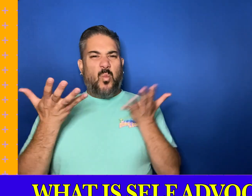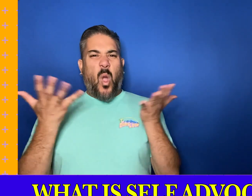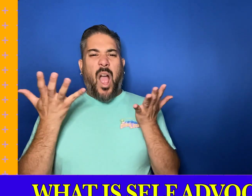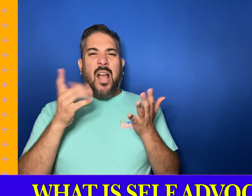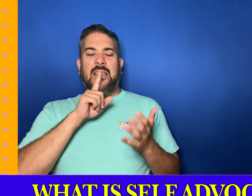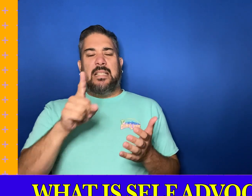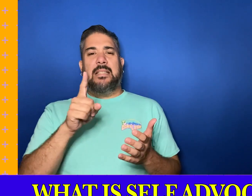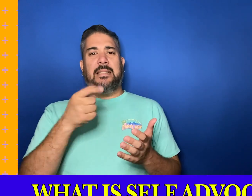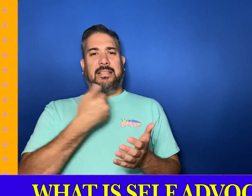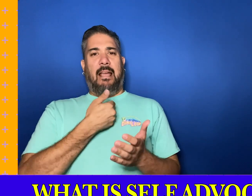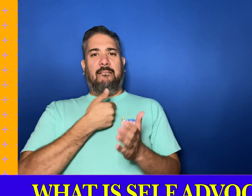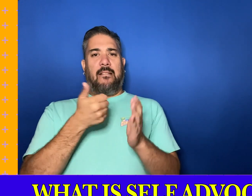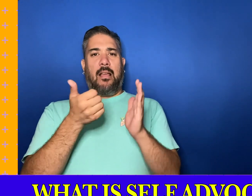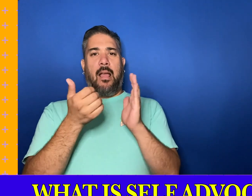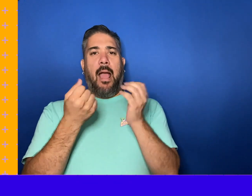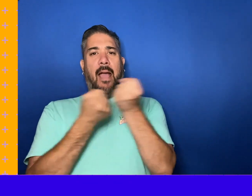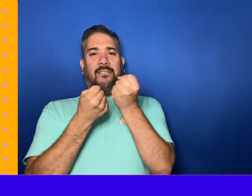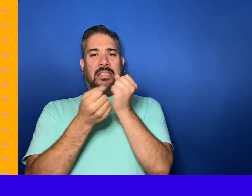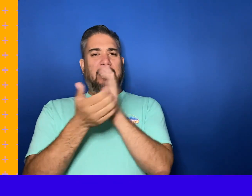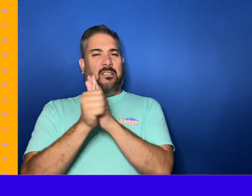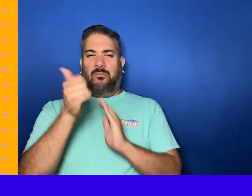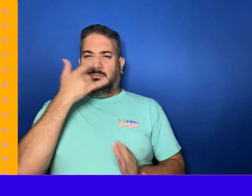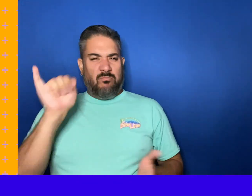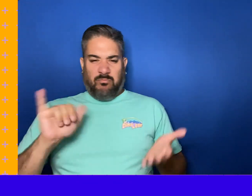What is self-advocacy?